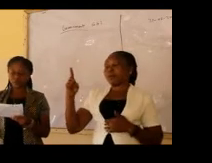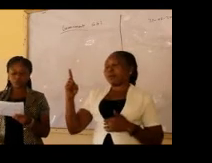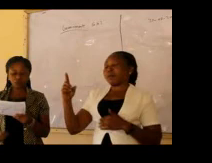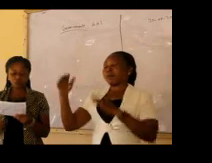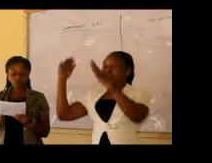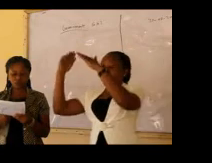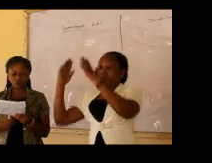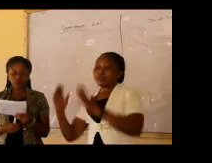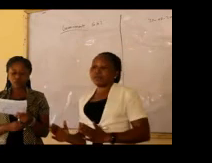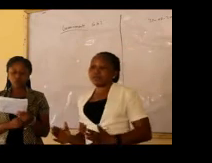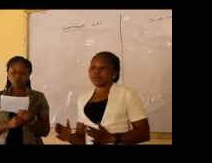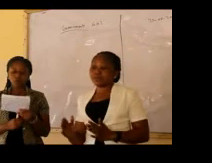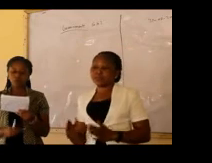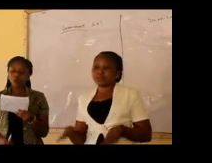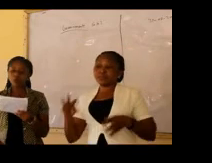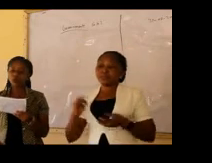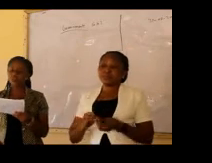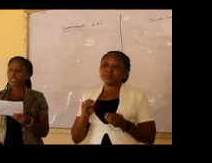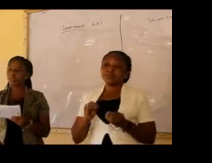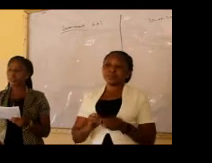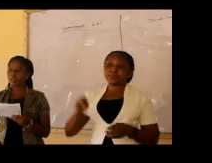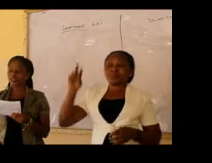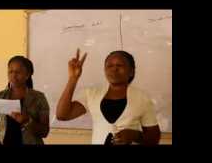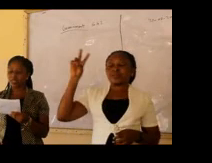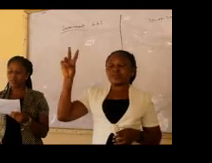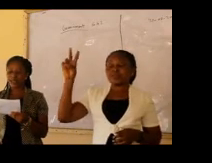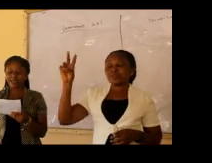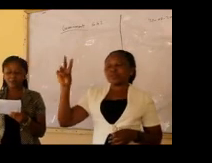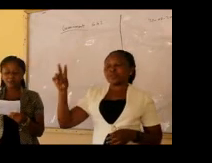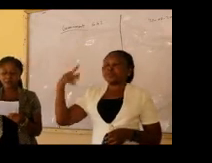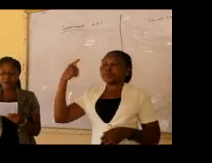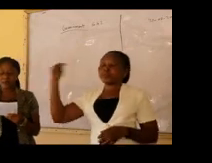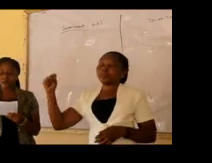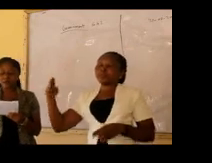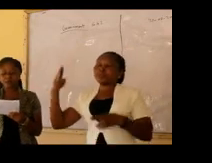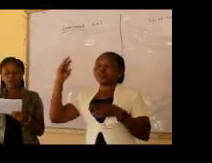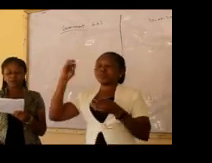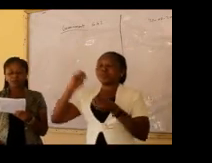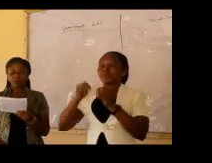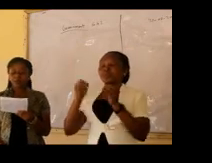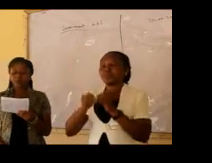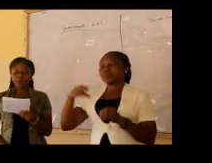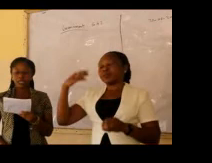Then number 2, the number of chambers in a bicameral